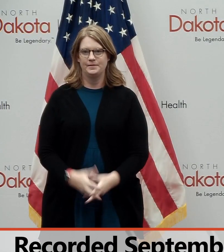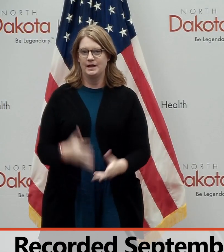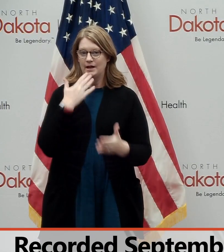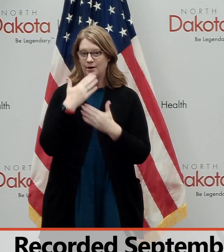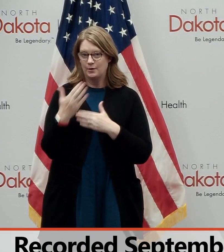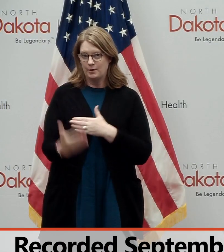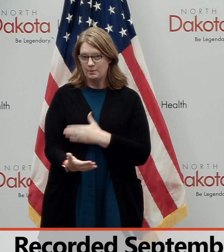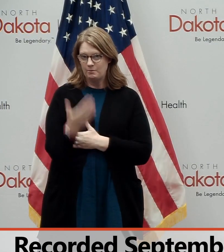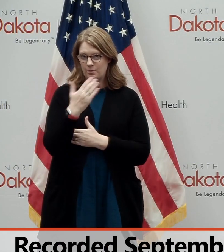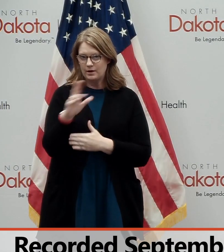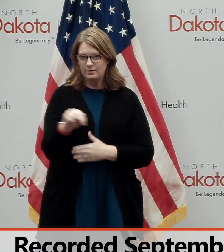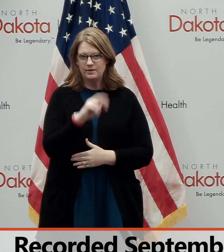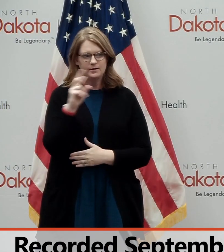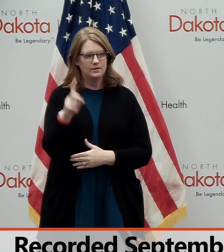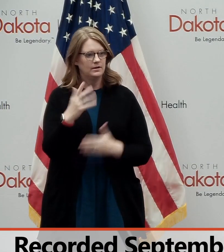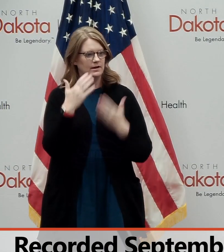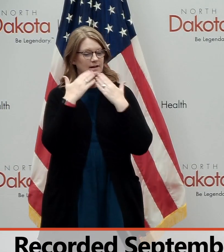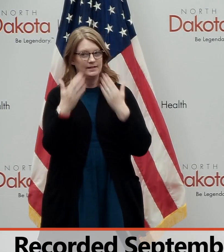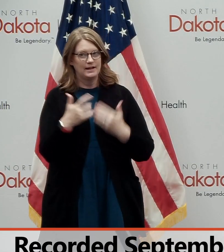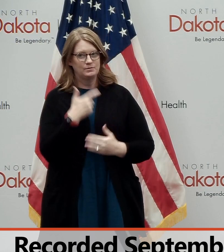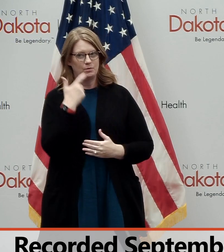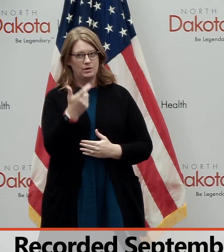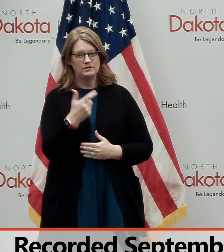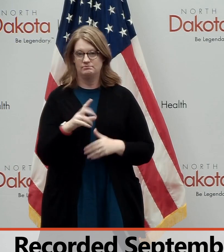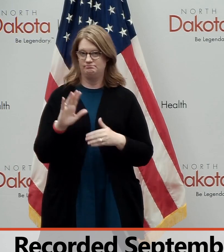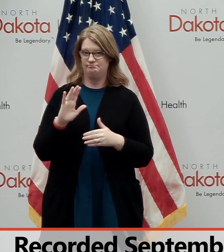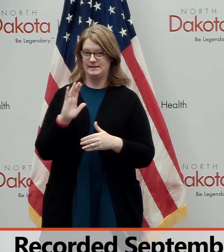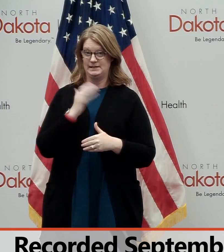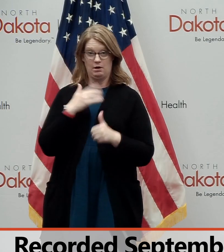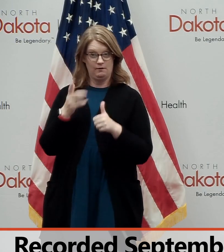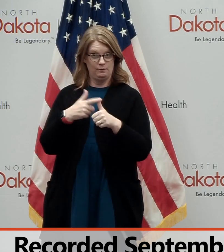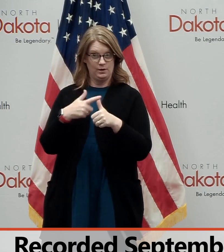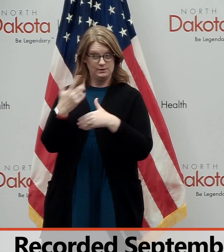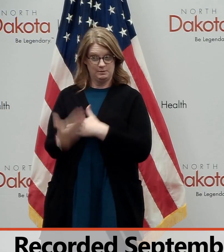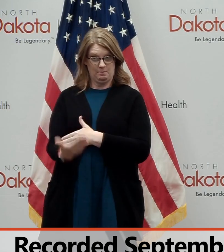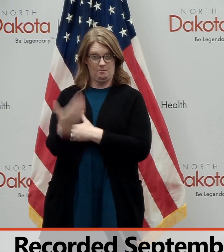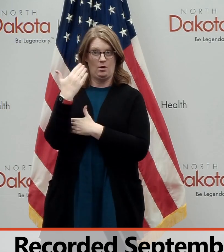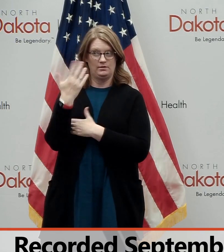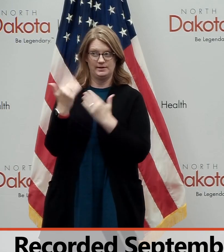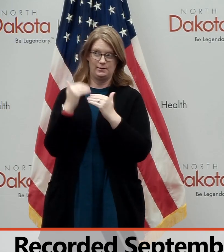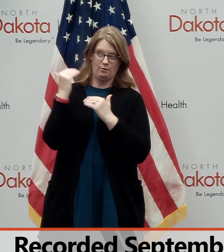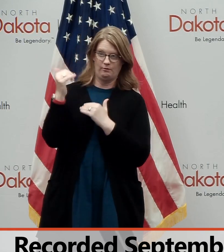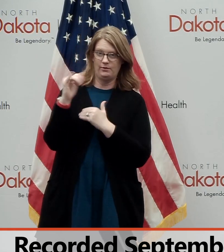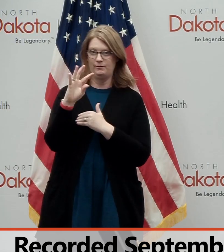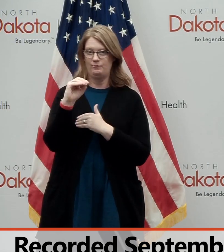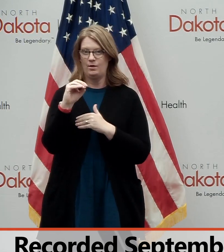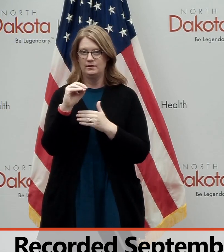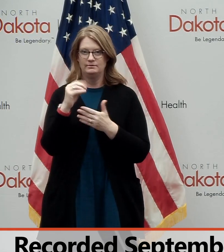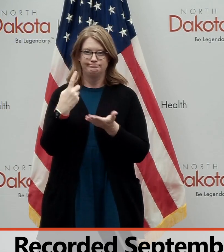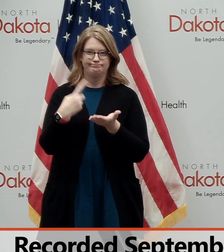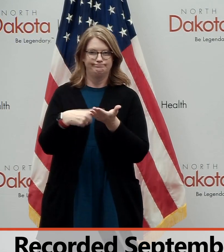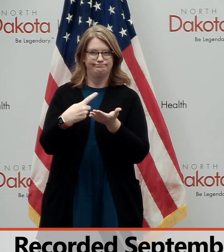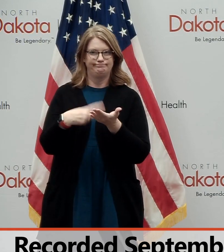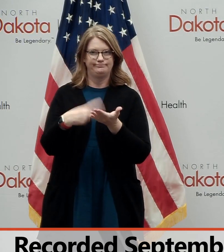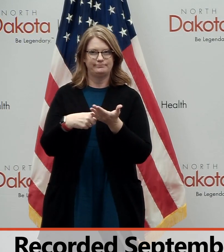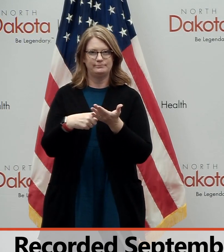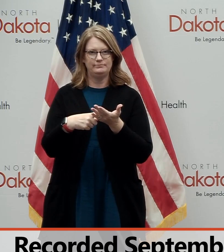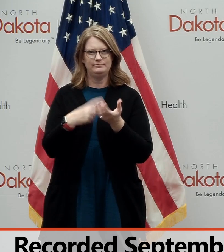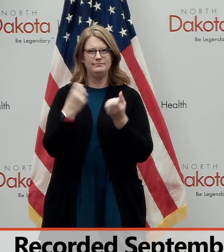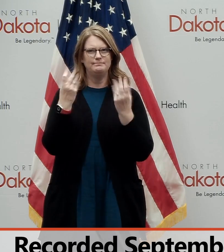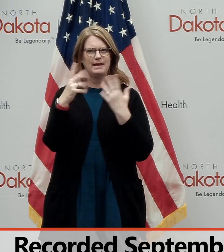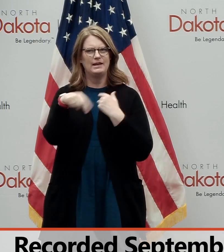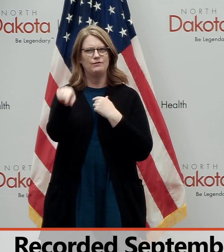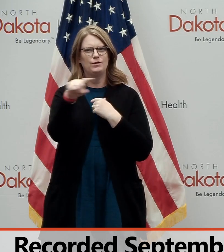Good morning, North Dakota. Thanks for joining us today. It's our first morning press briefing in over 40 press briefings, and many of you probably not on